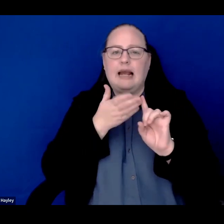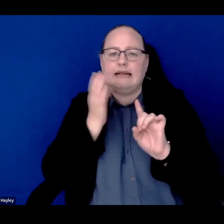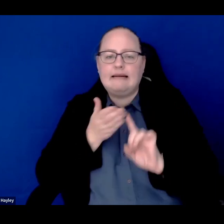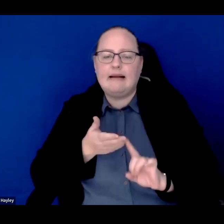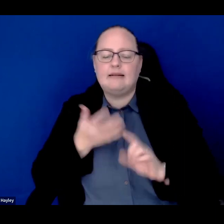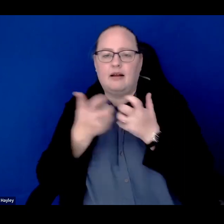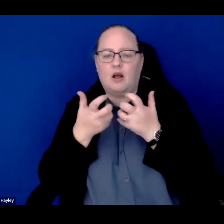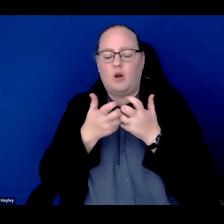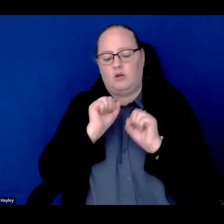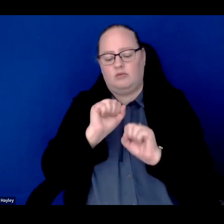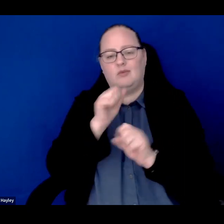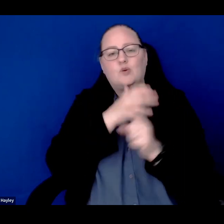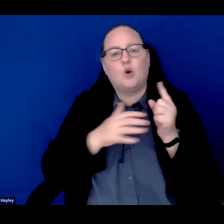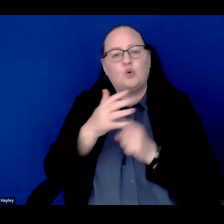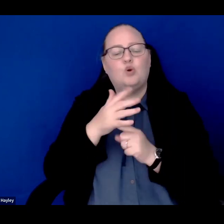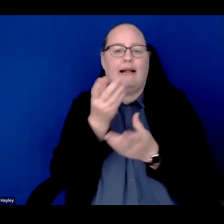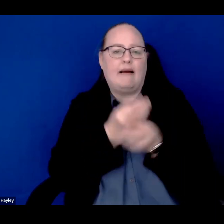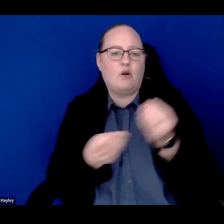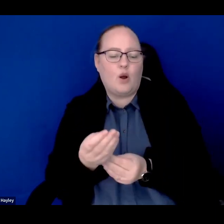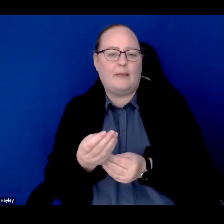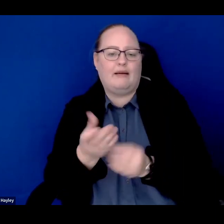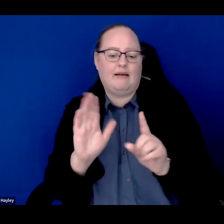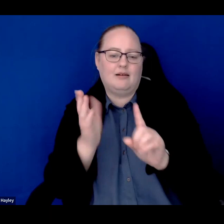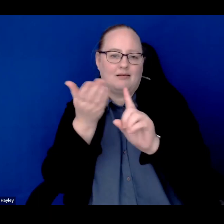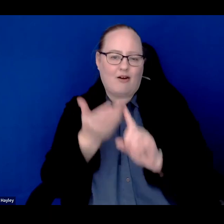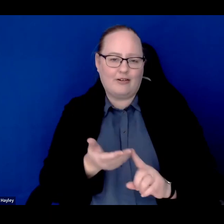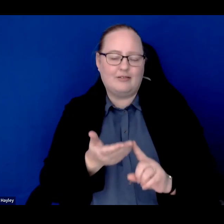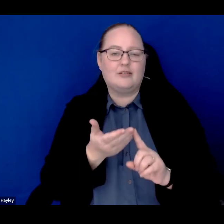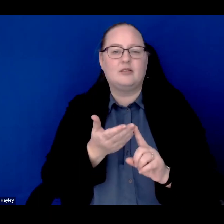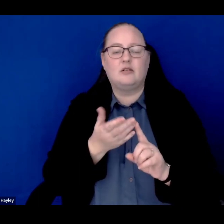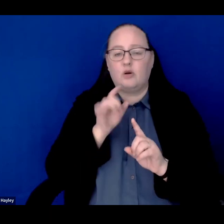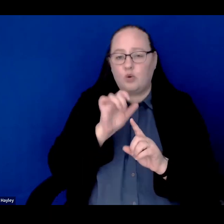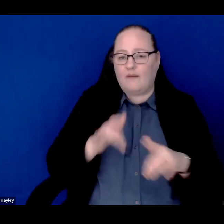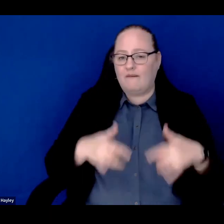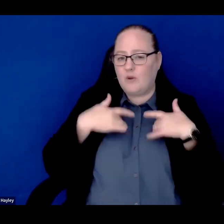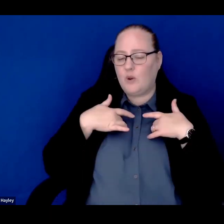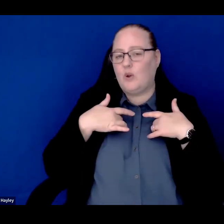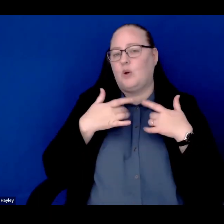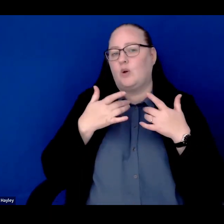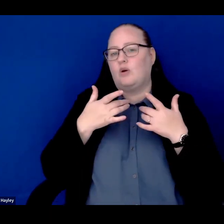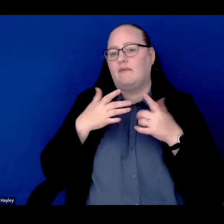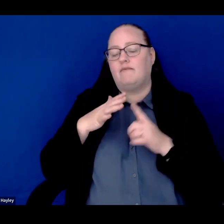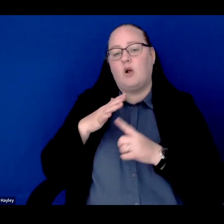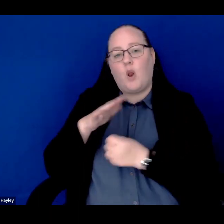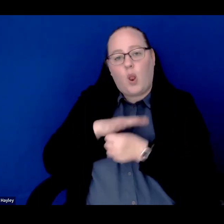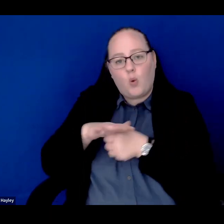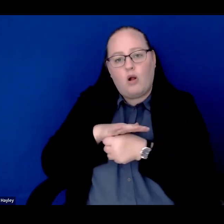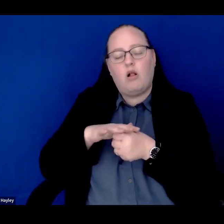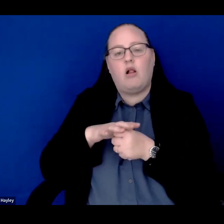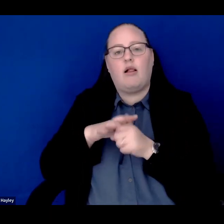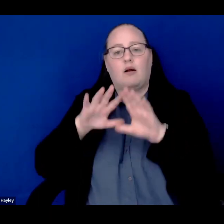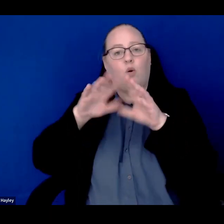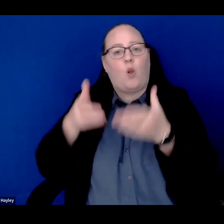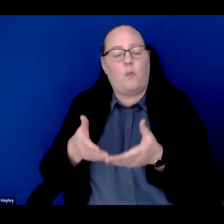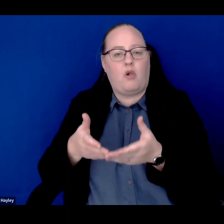take into account, you know, local aspirations and global responsibilities and those footprint methods and all that? But with business, actually,